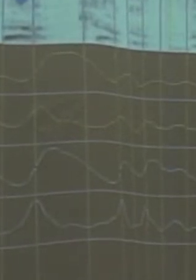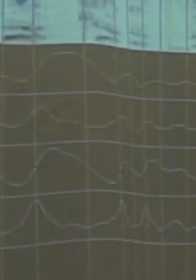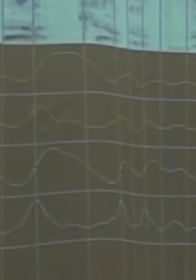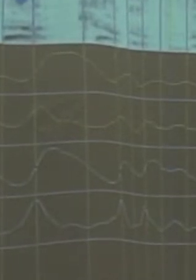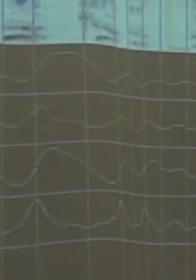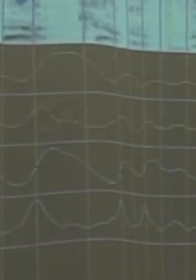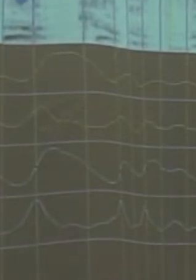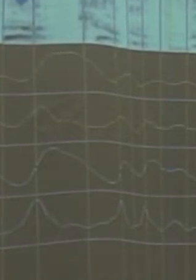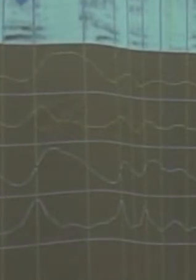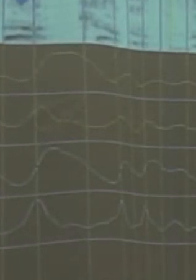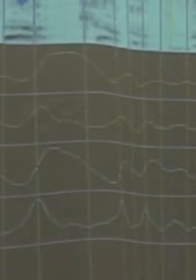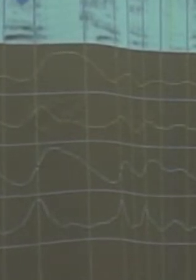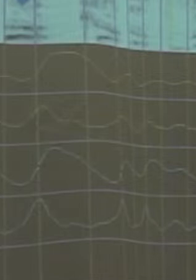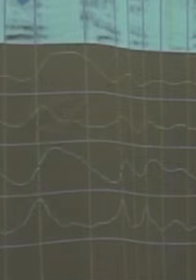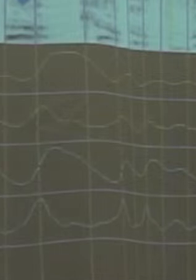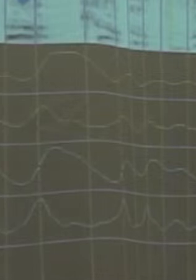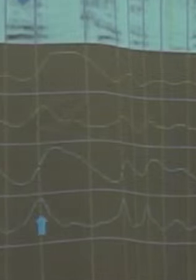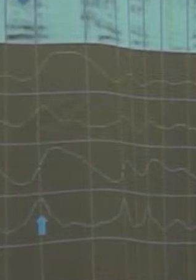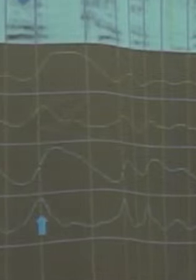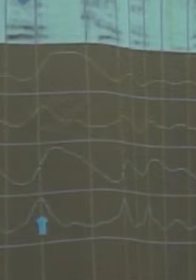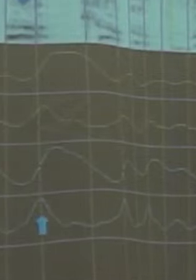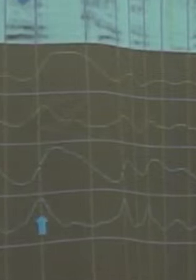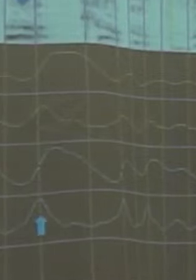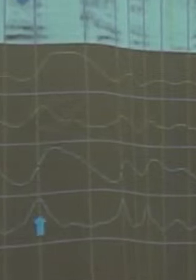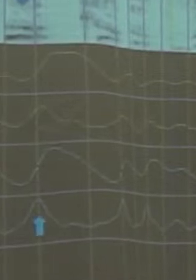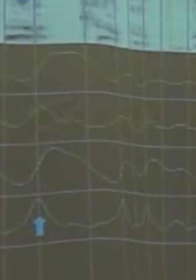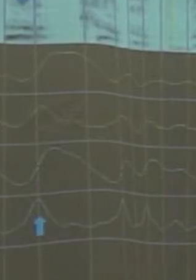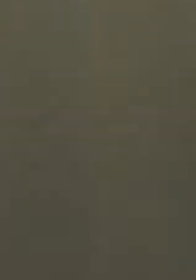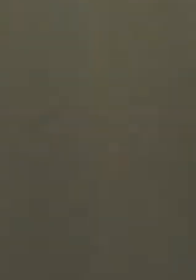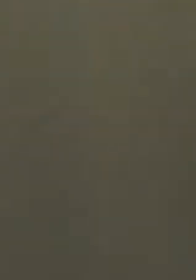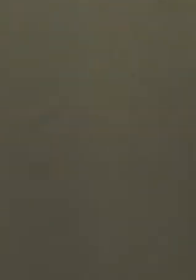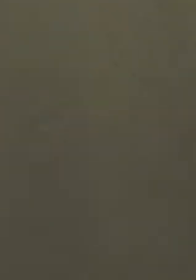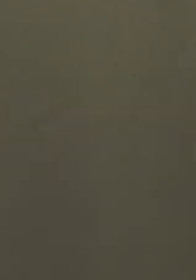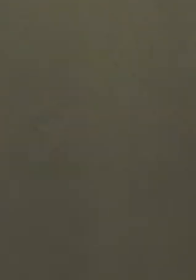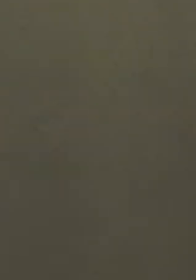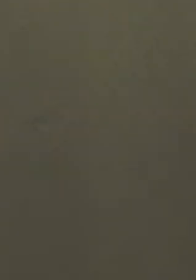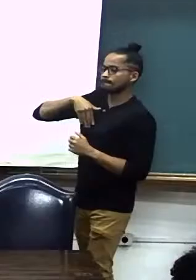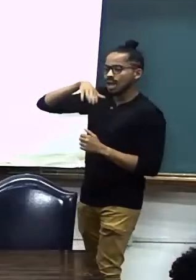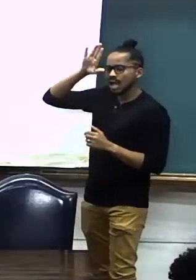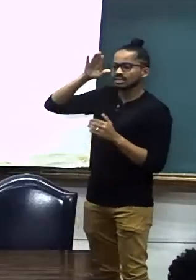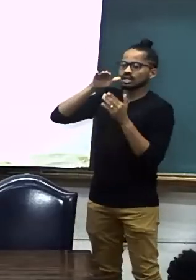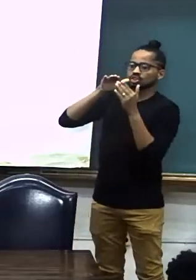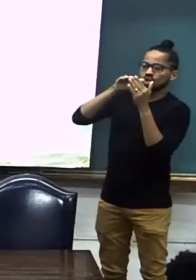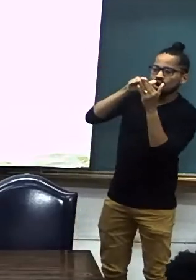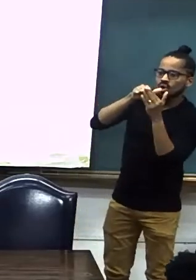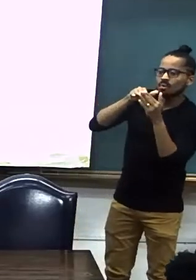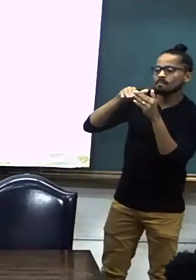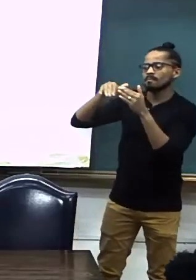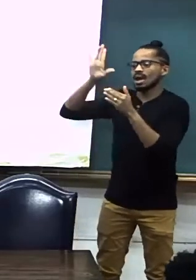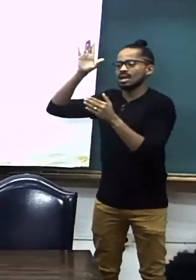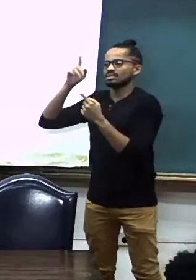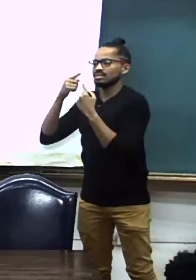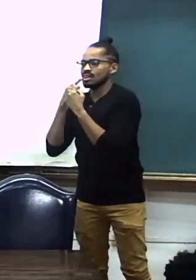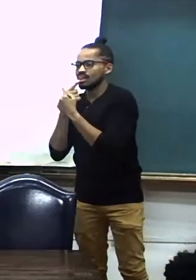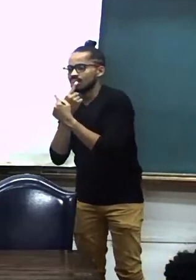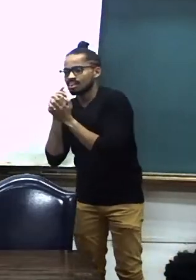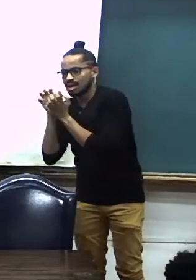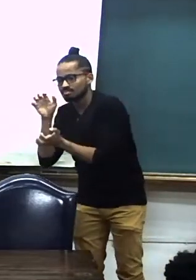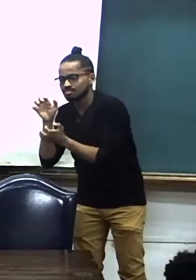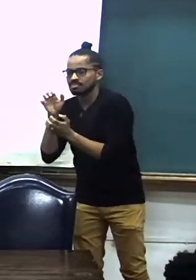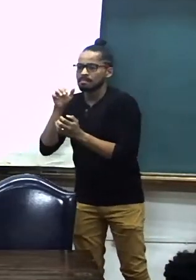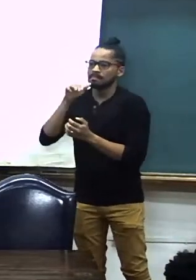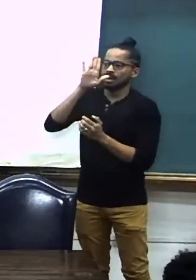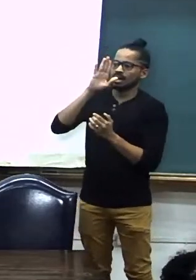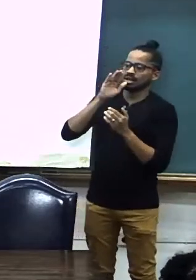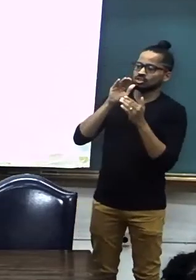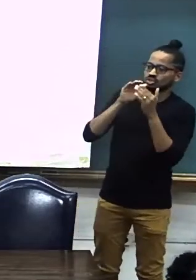for the lower lip, and the maximum velocity for the tongue tip. And now we know where